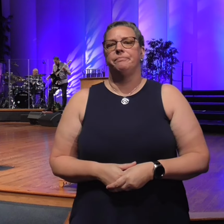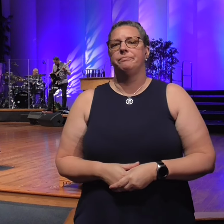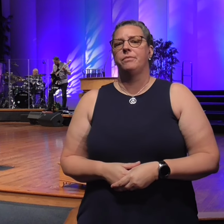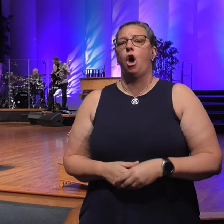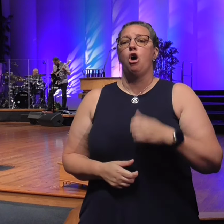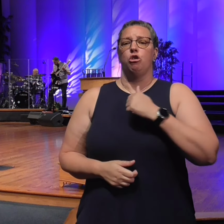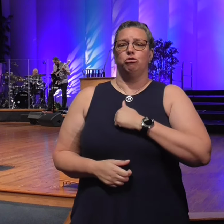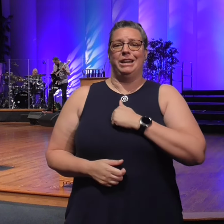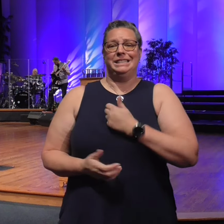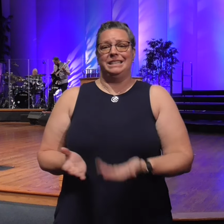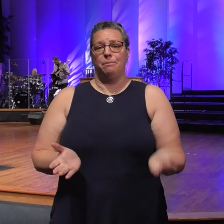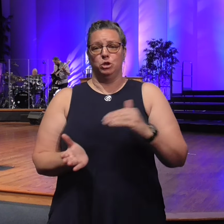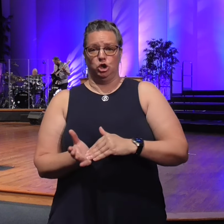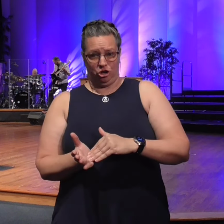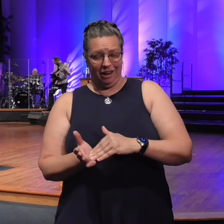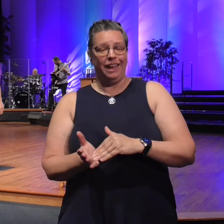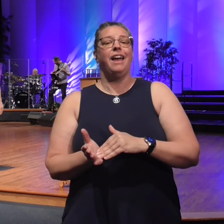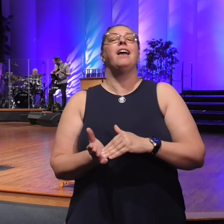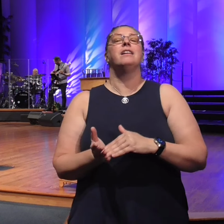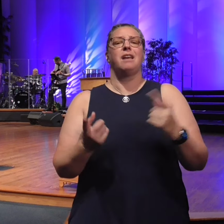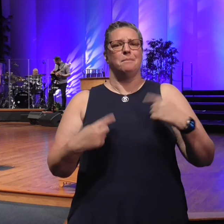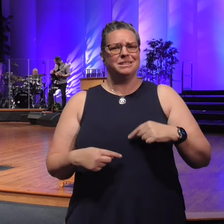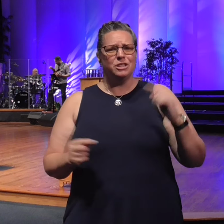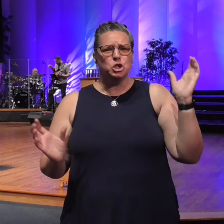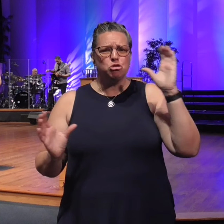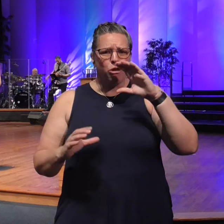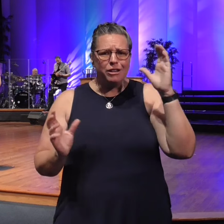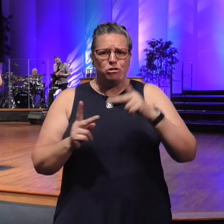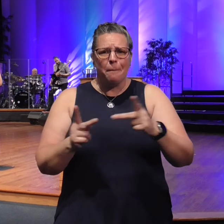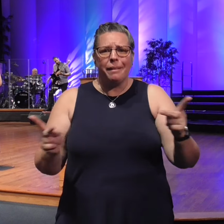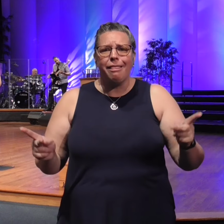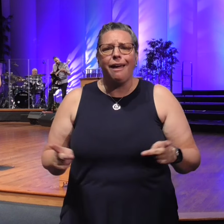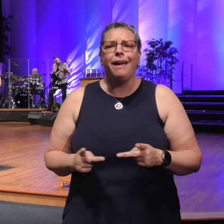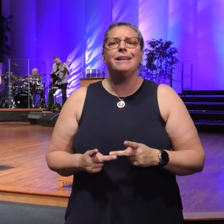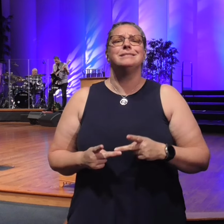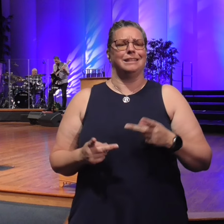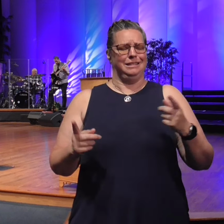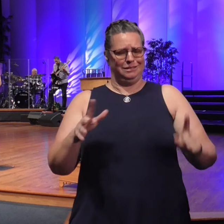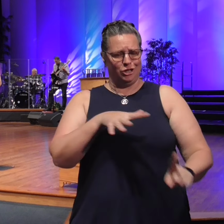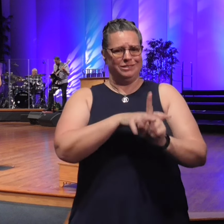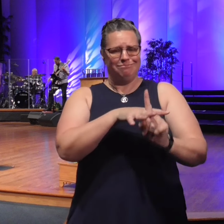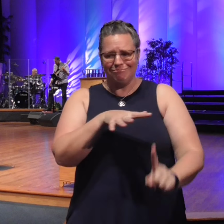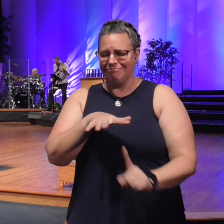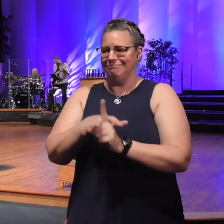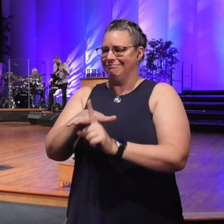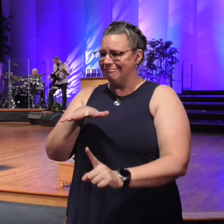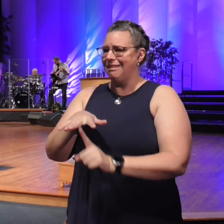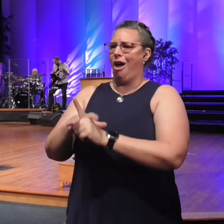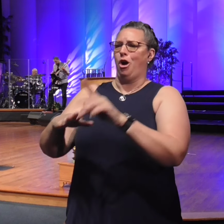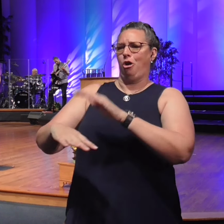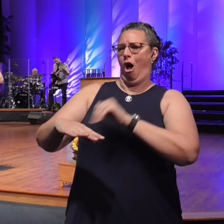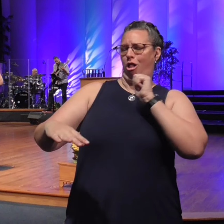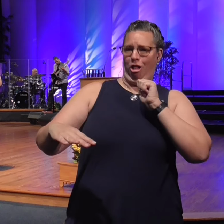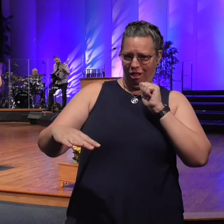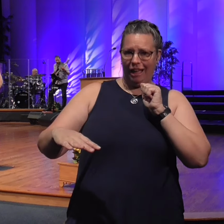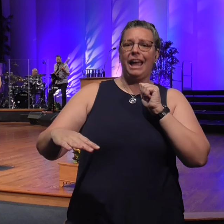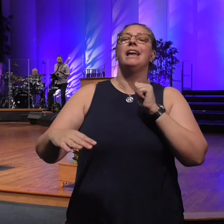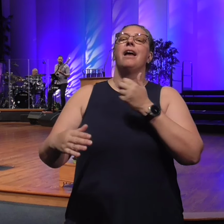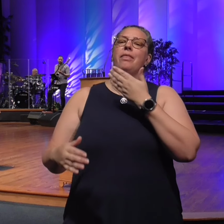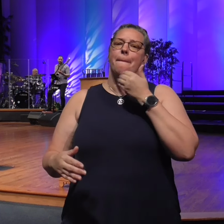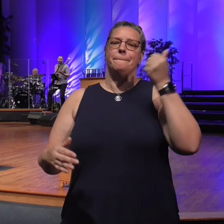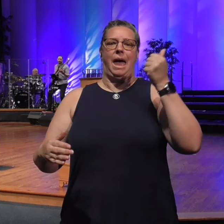Redemption comes in strange places, small spaces, calling out the best